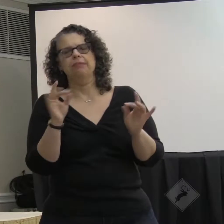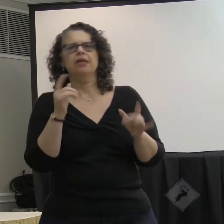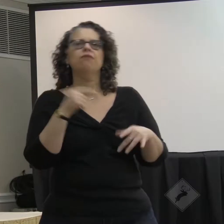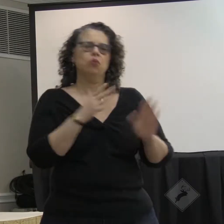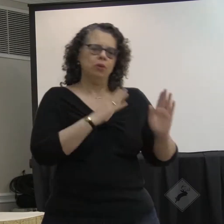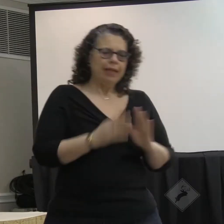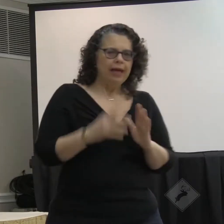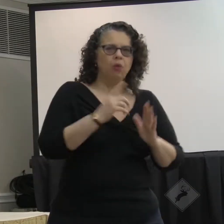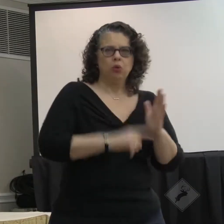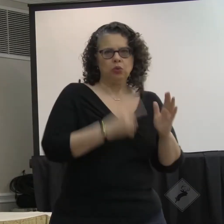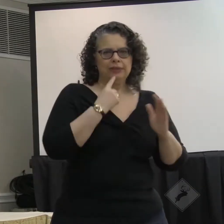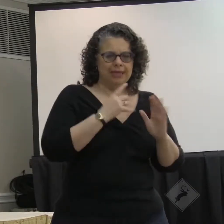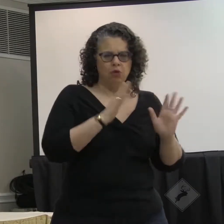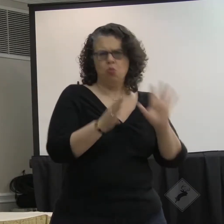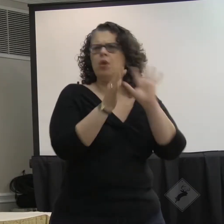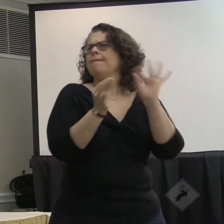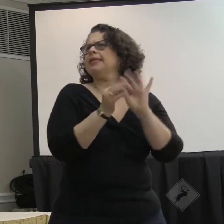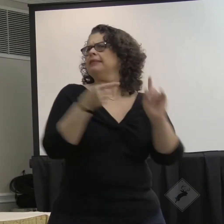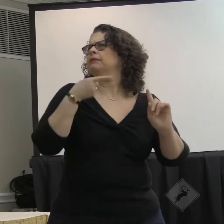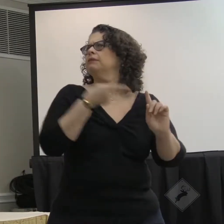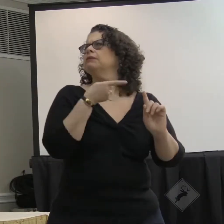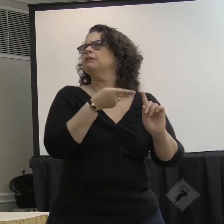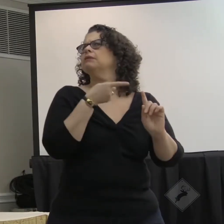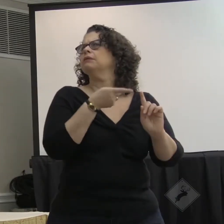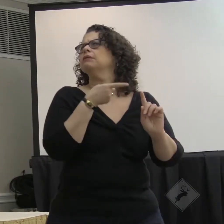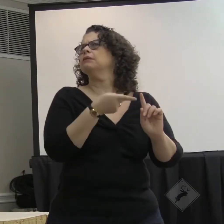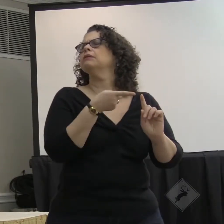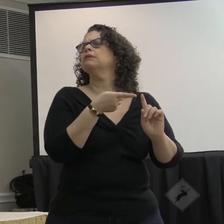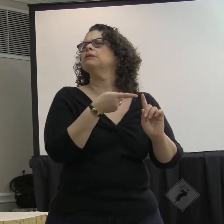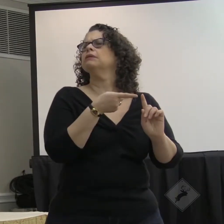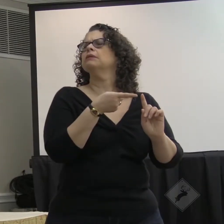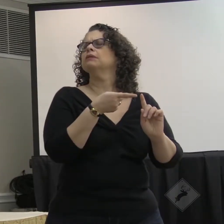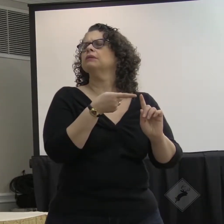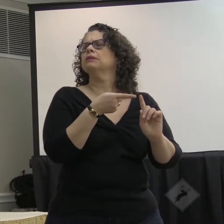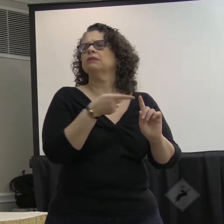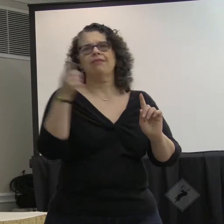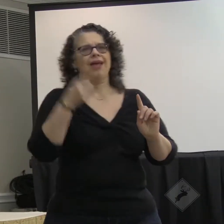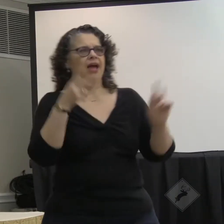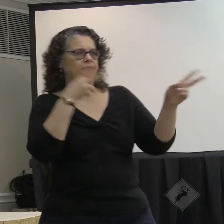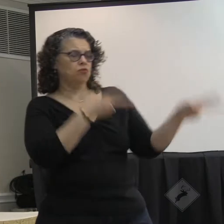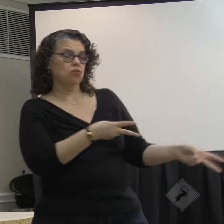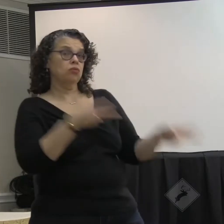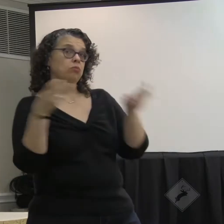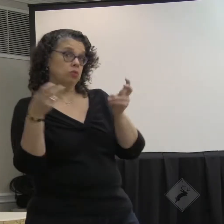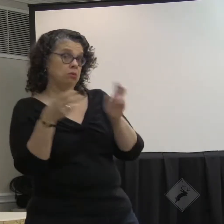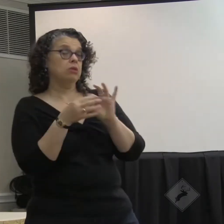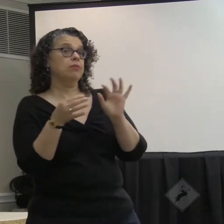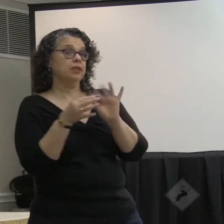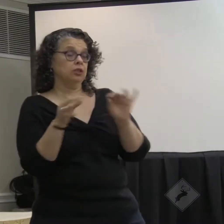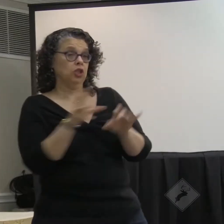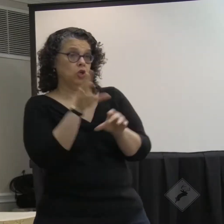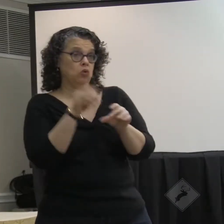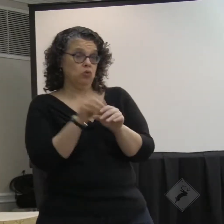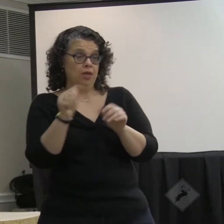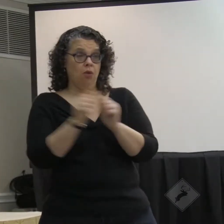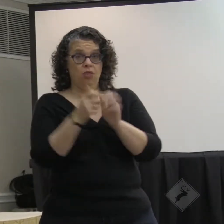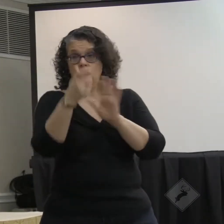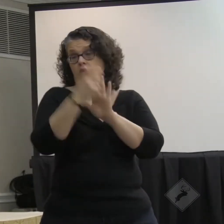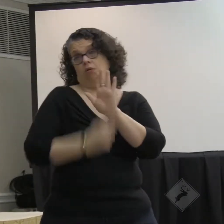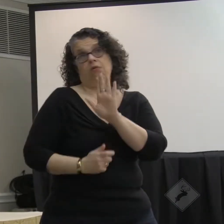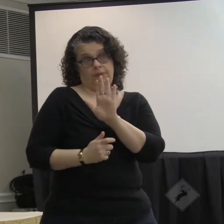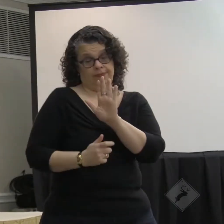you work out ahead of time, your message, then what happens is they have to pull that message and include that in their